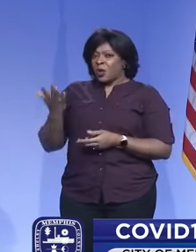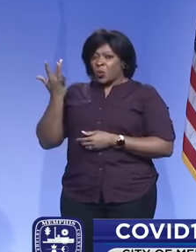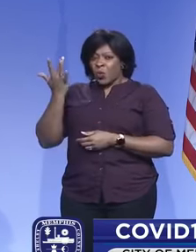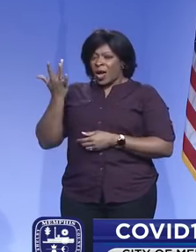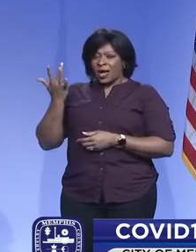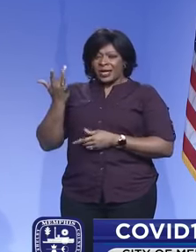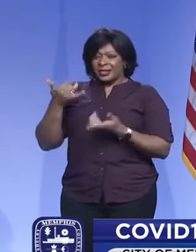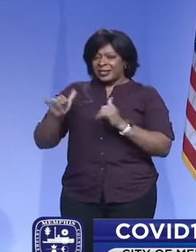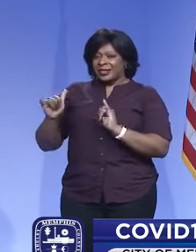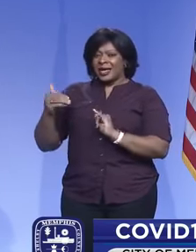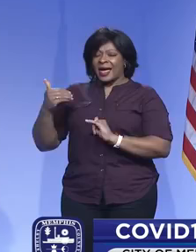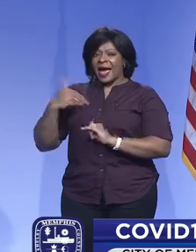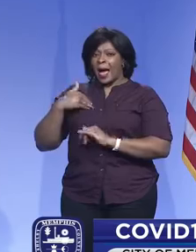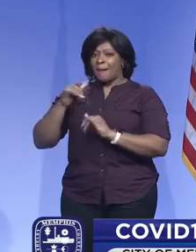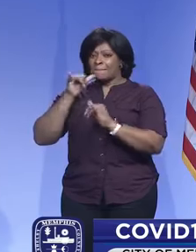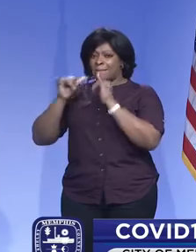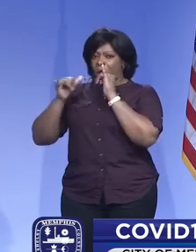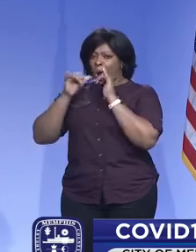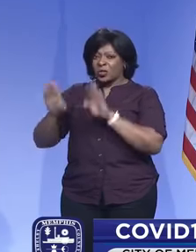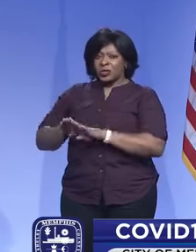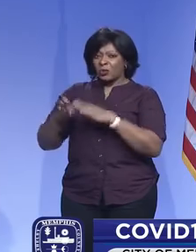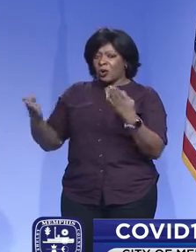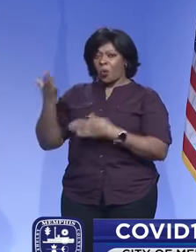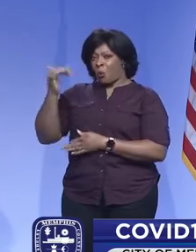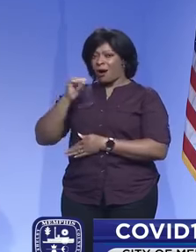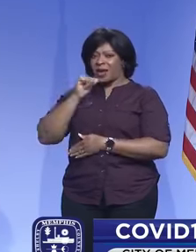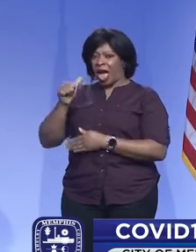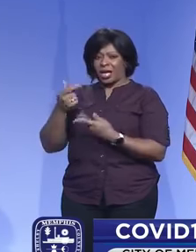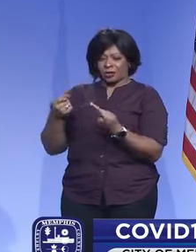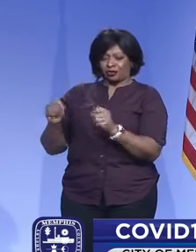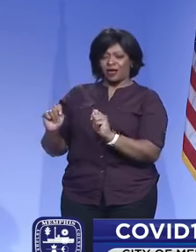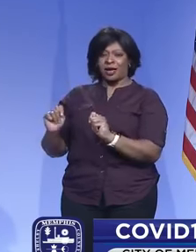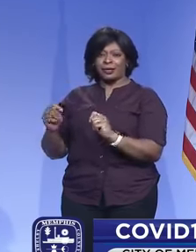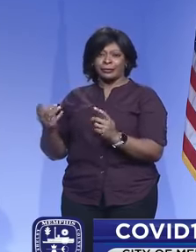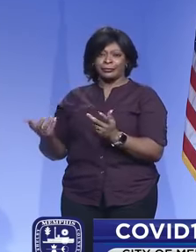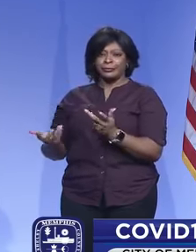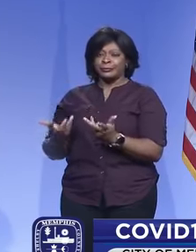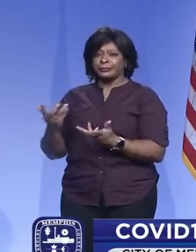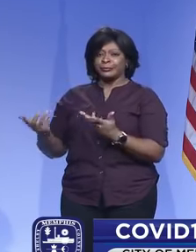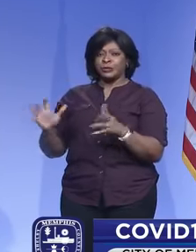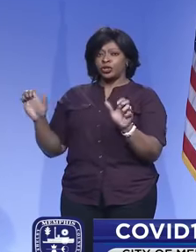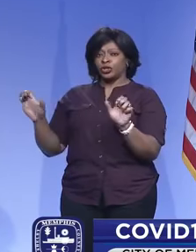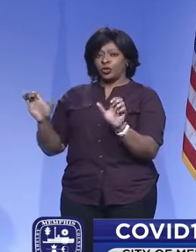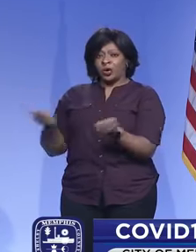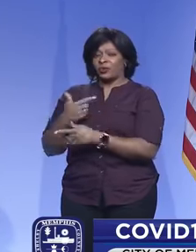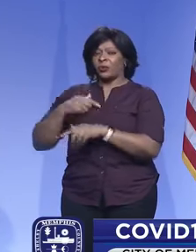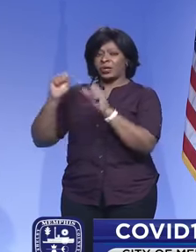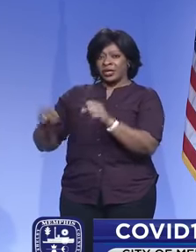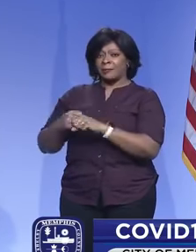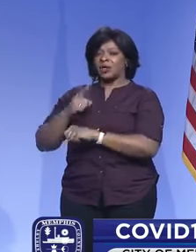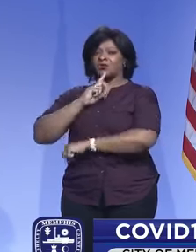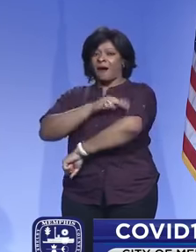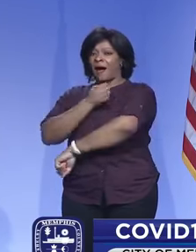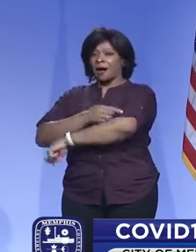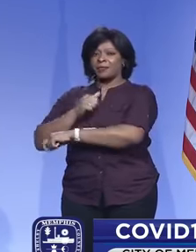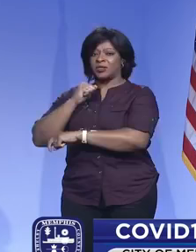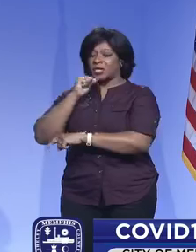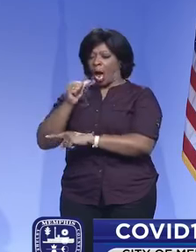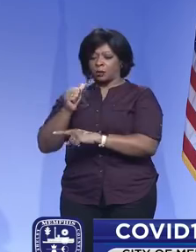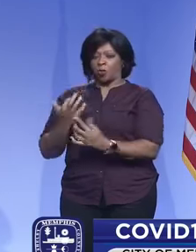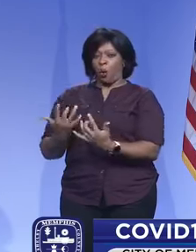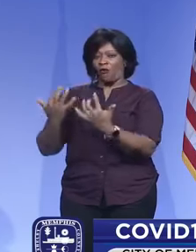why do we still have bars open? Why not try to do everything we can to make sure the hospitals don't get